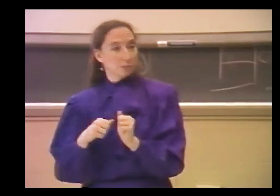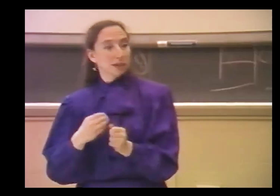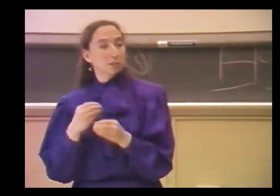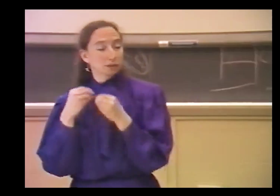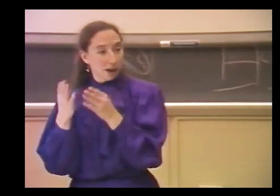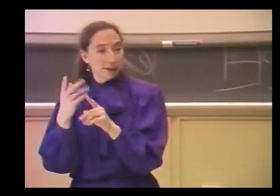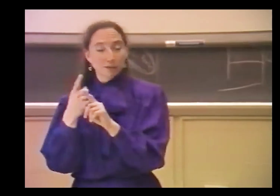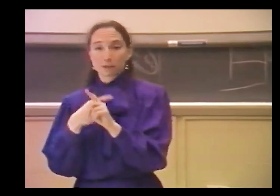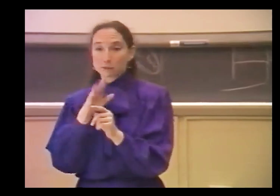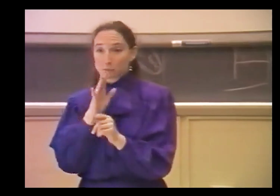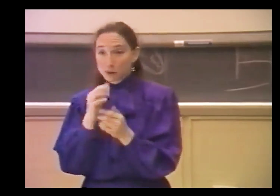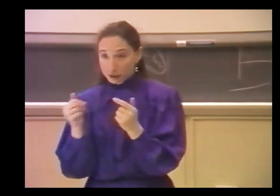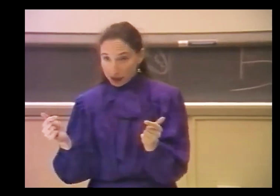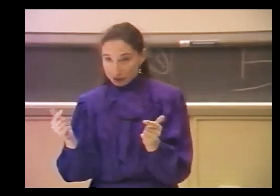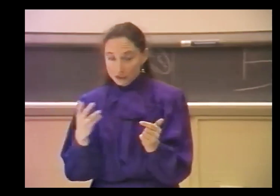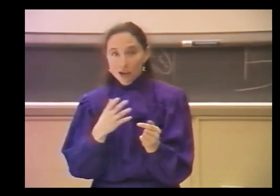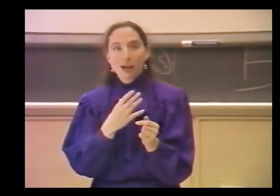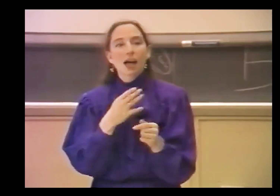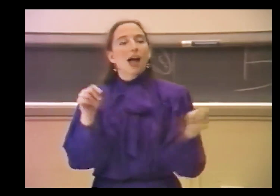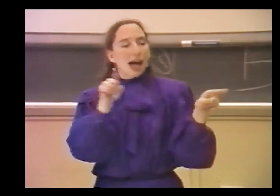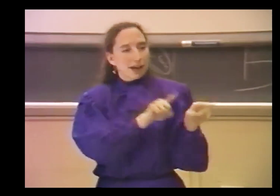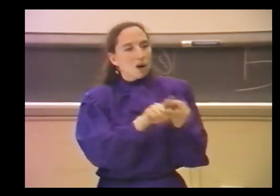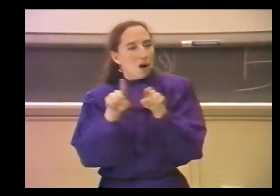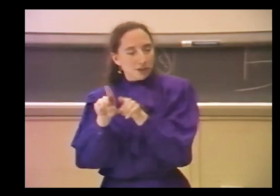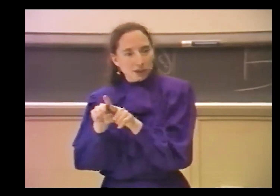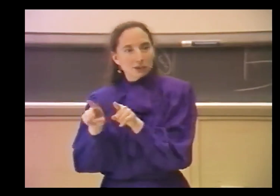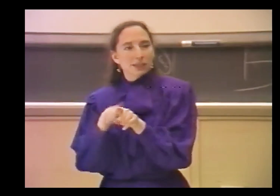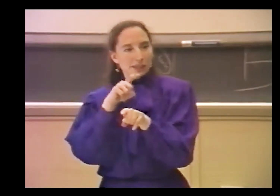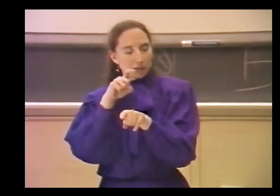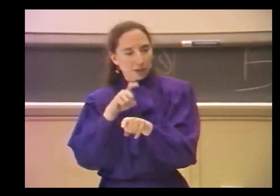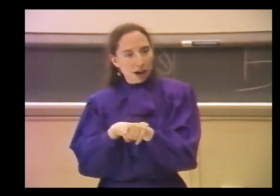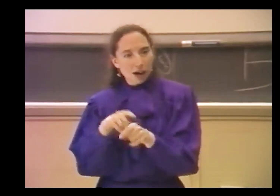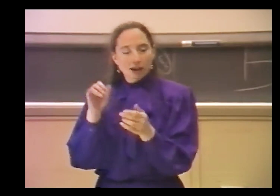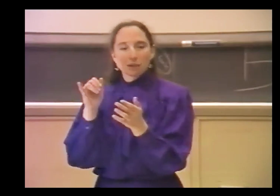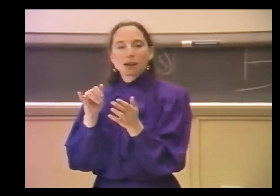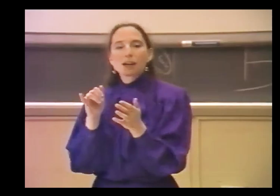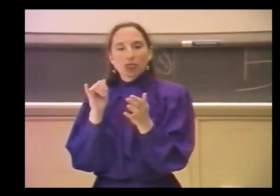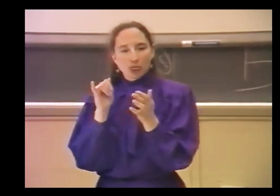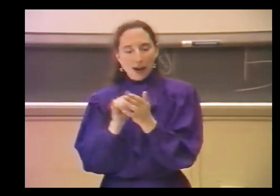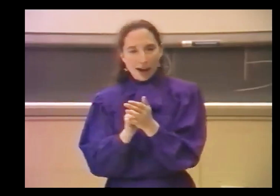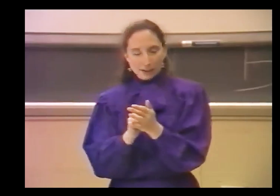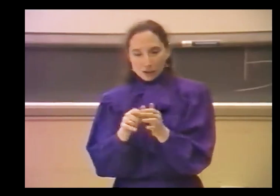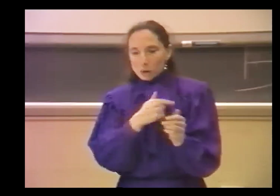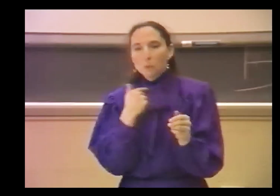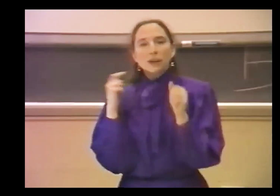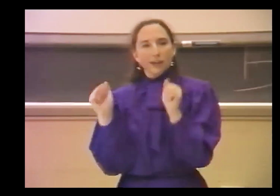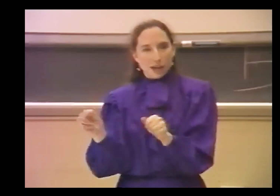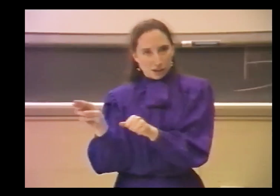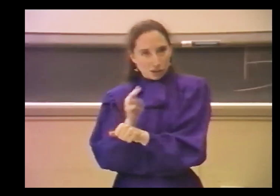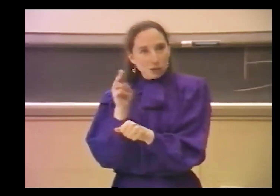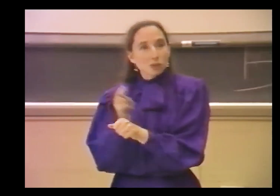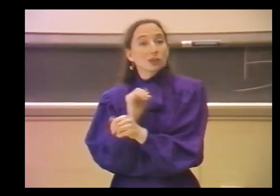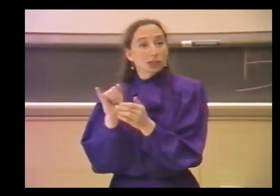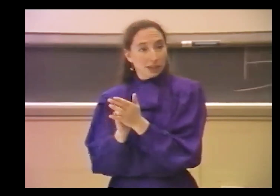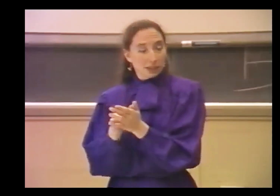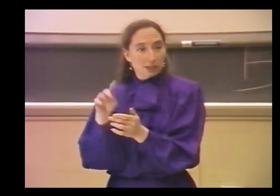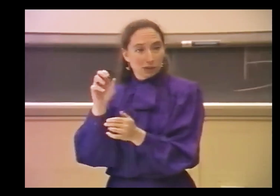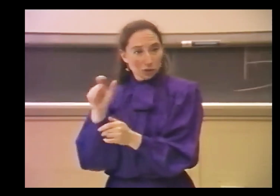be provided from spoken language. And also at the same time that we can use this